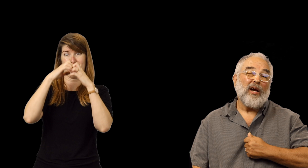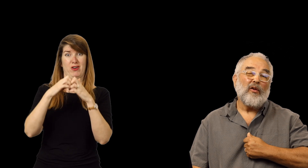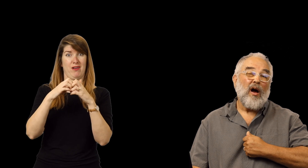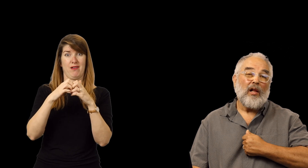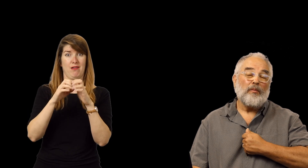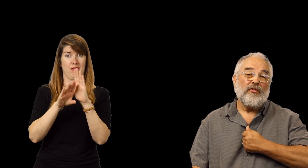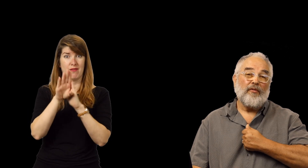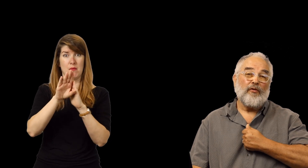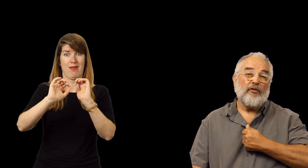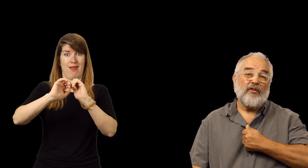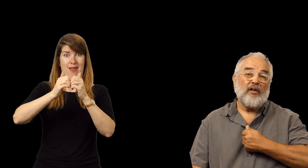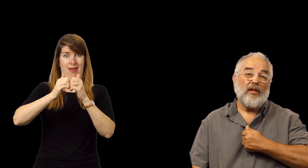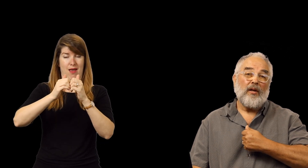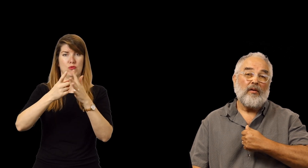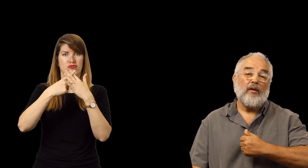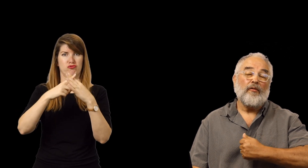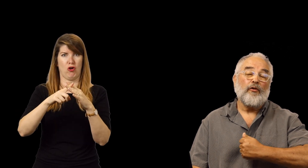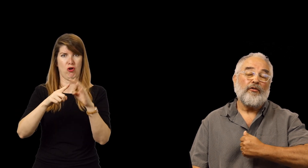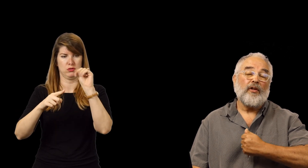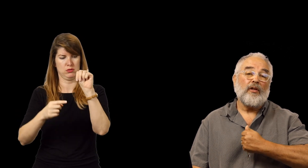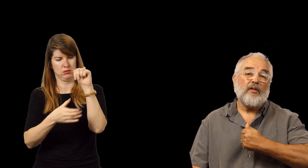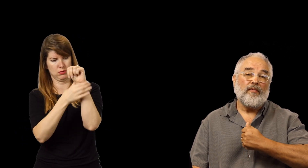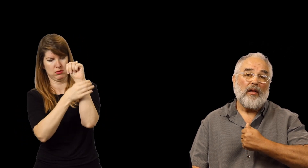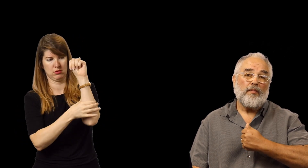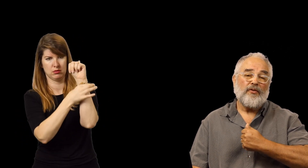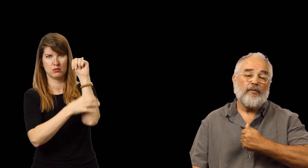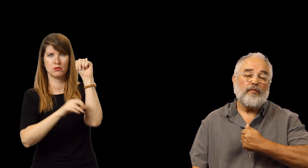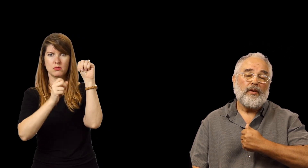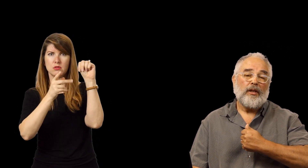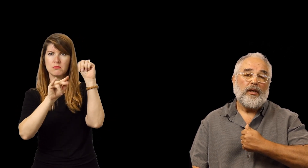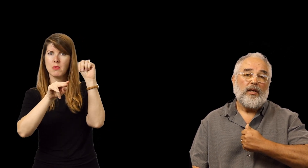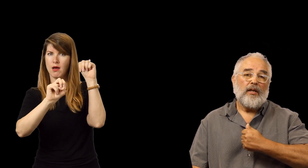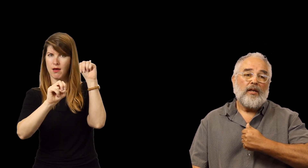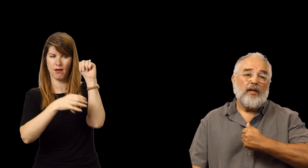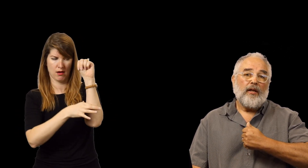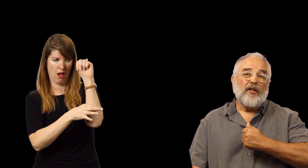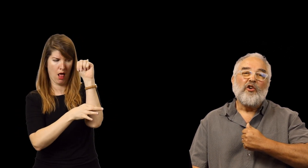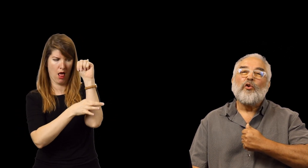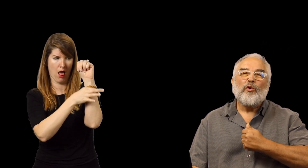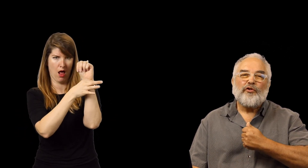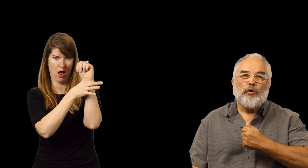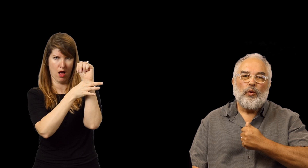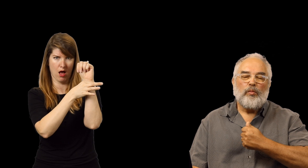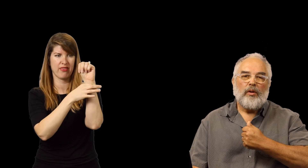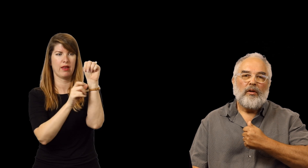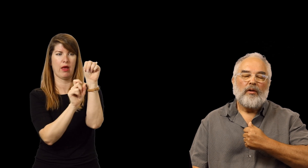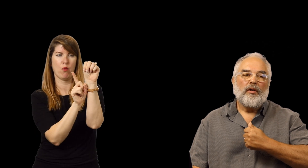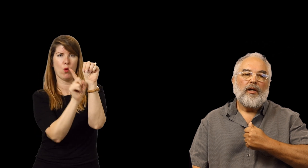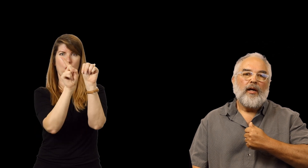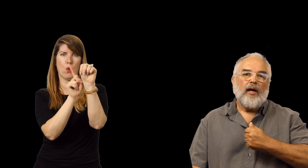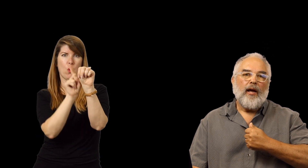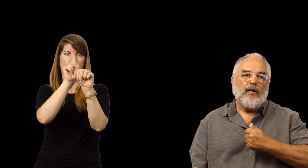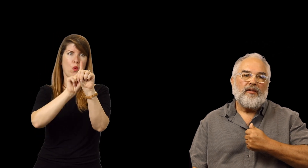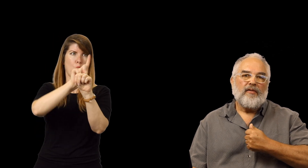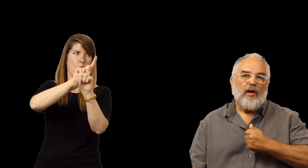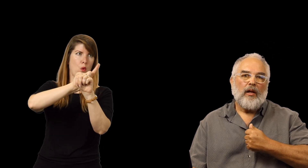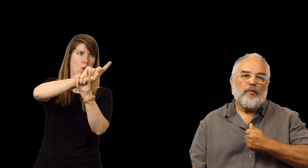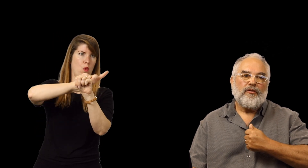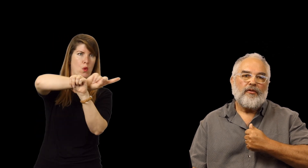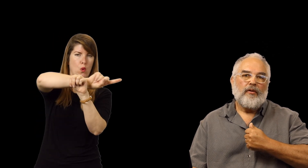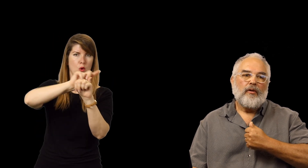our spinal column is the first thing that develops, the neural tube, and